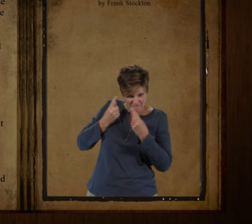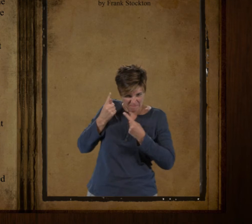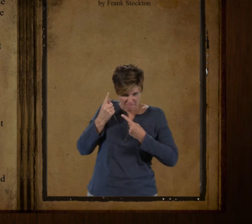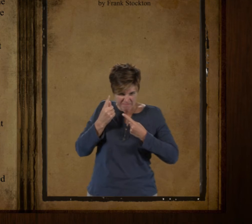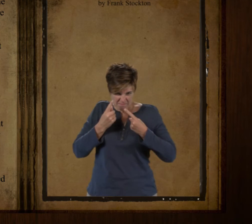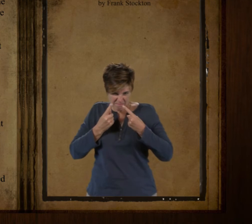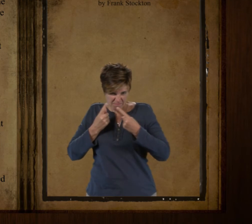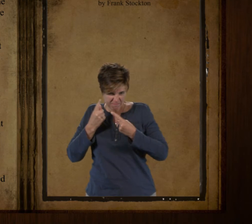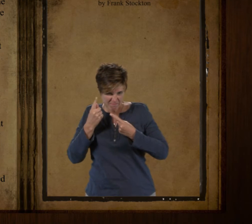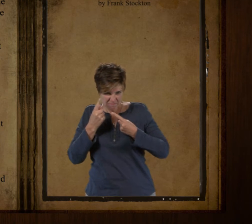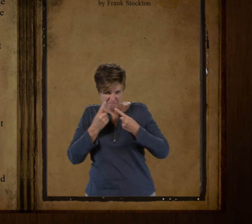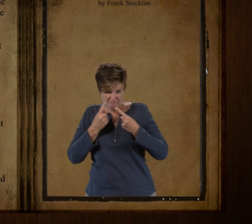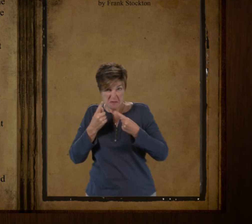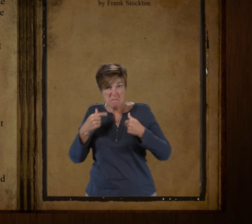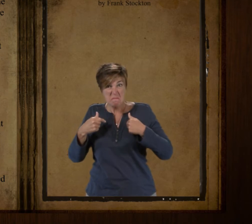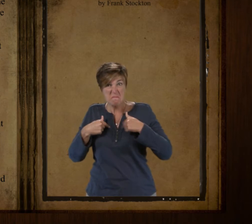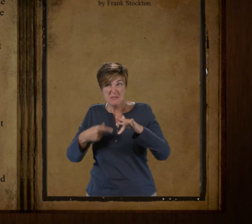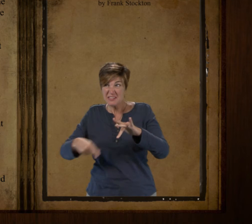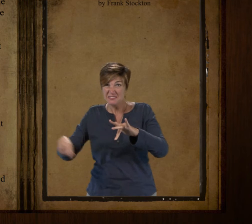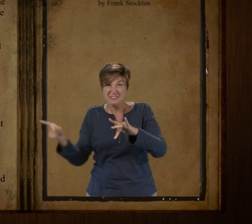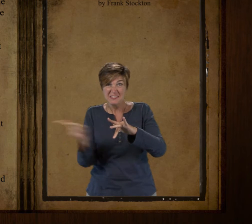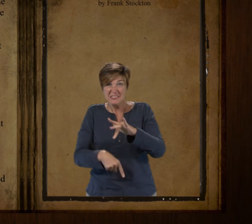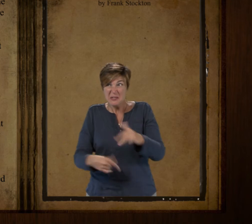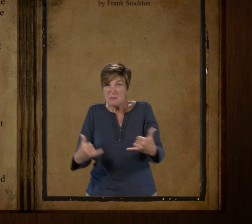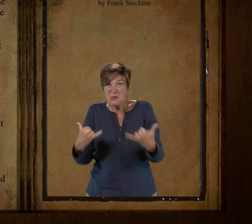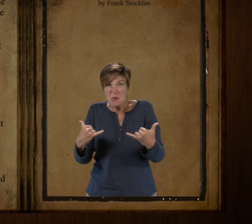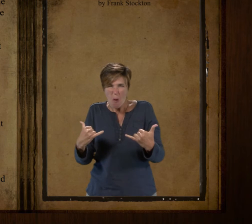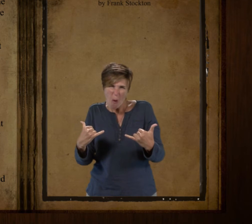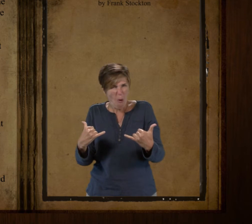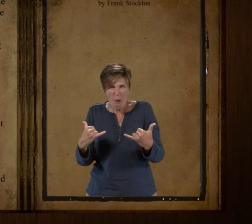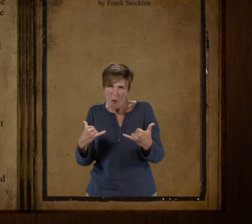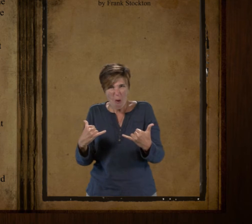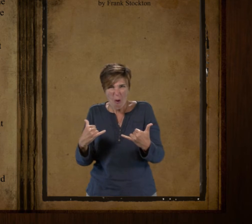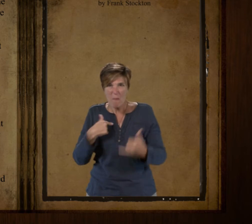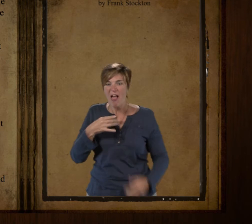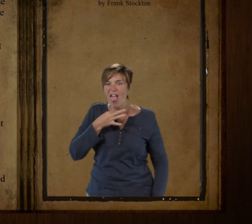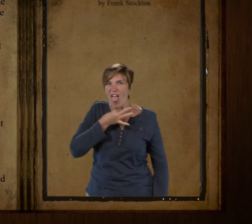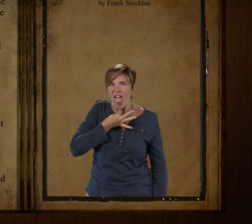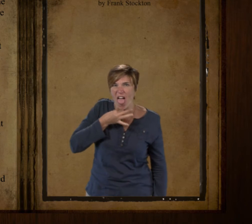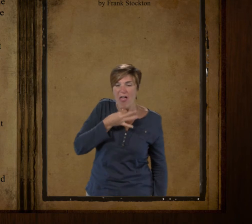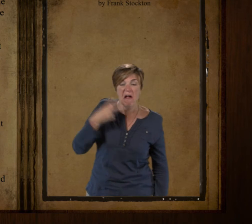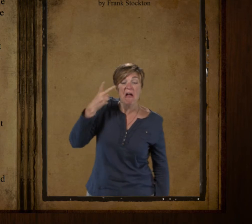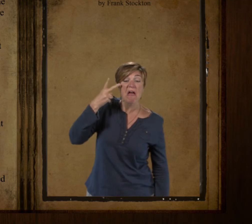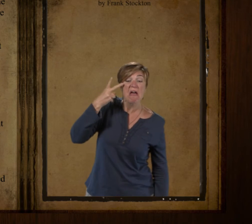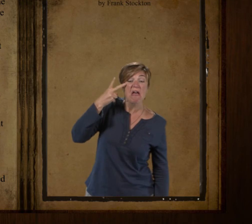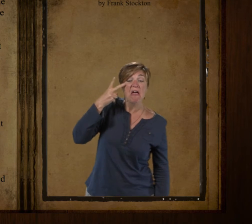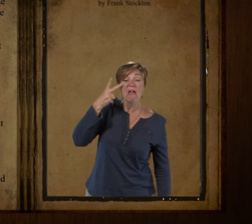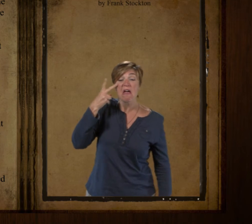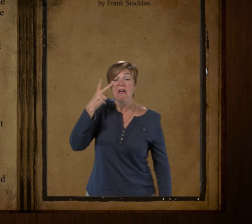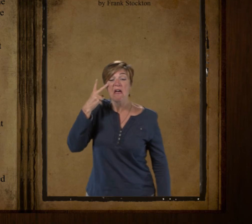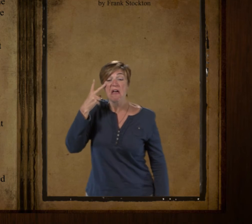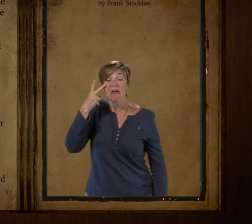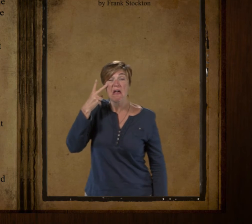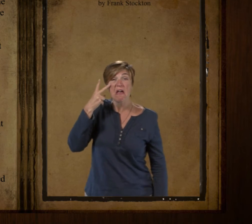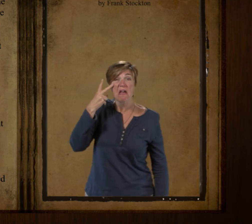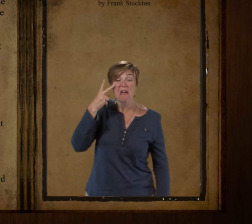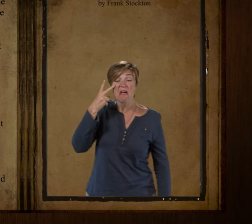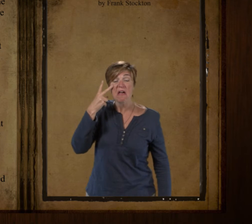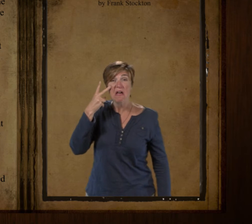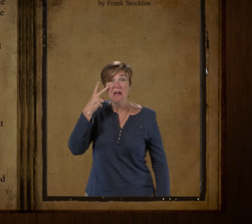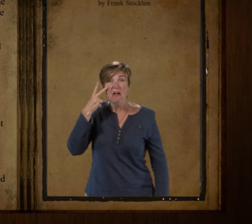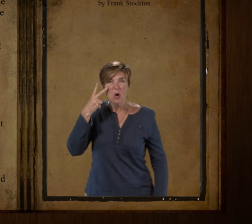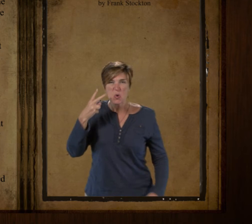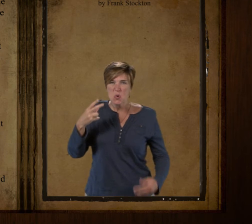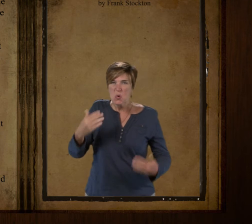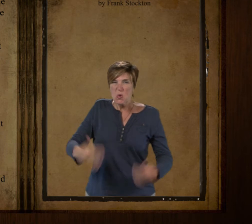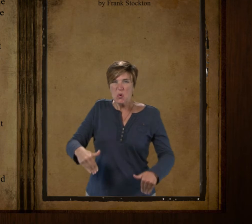From the moment that the decree had gone forth that her lover should decide his fate in the king's arena, she had thought of